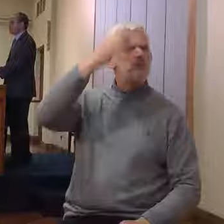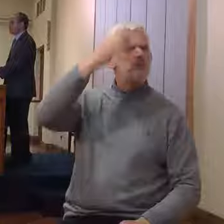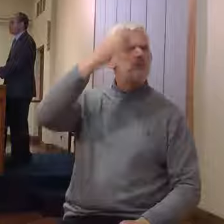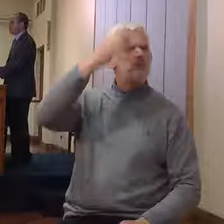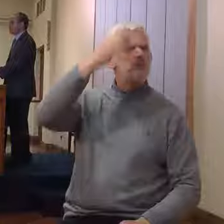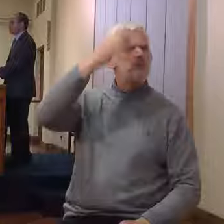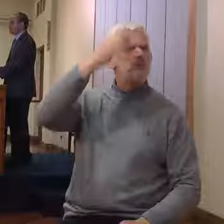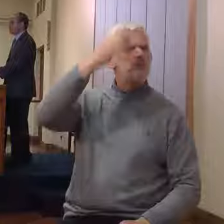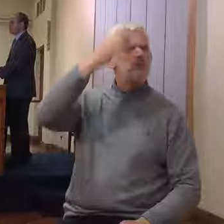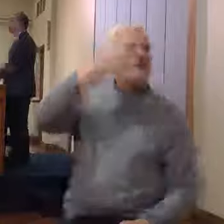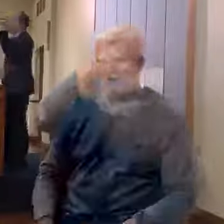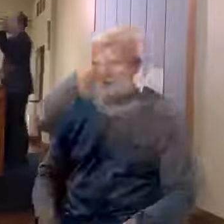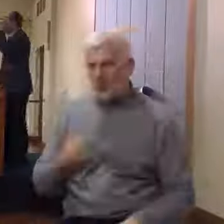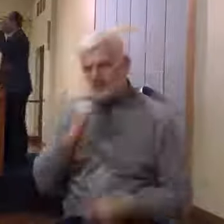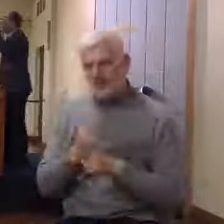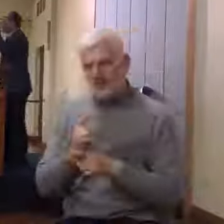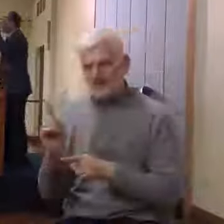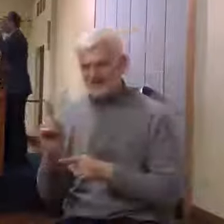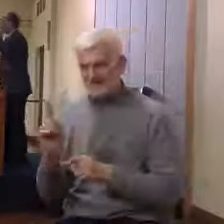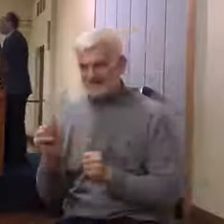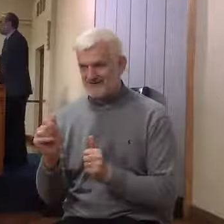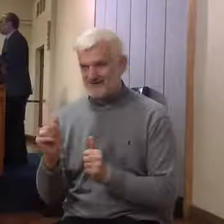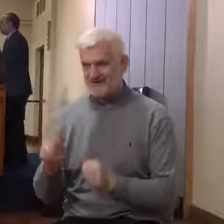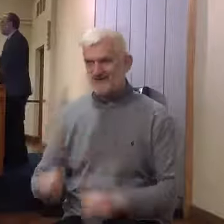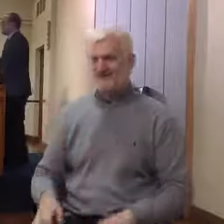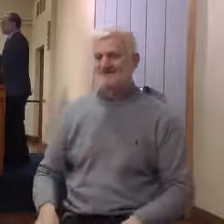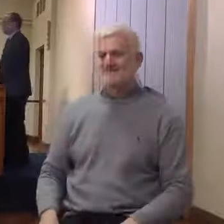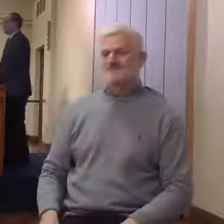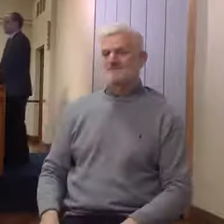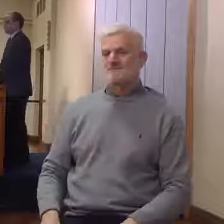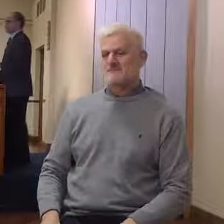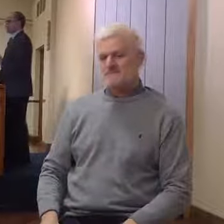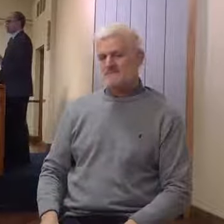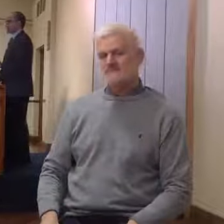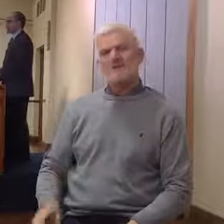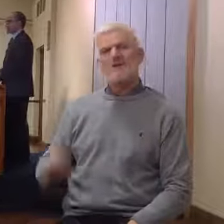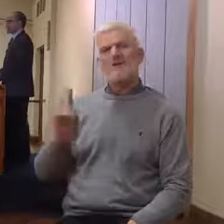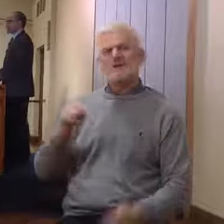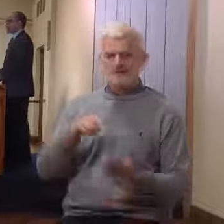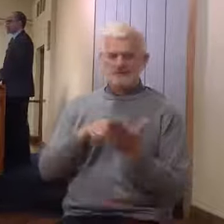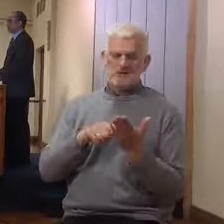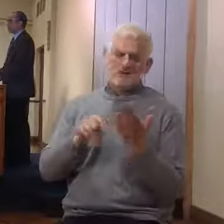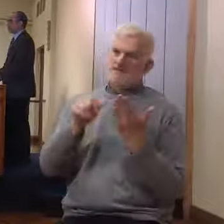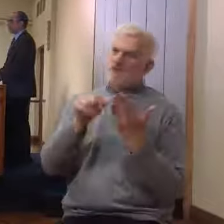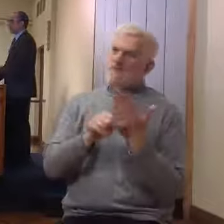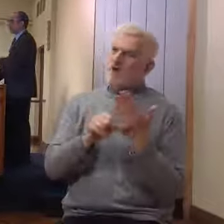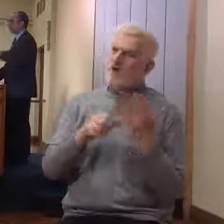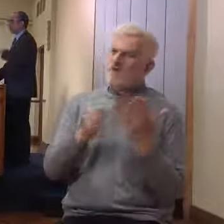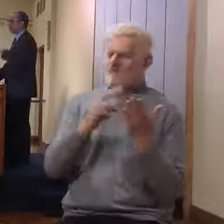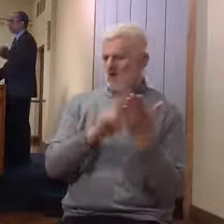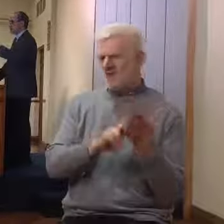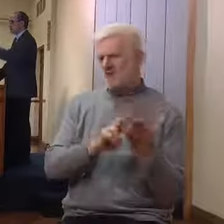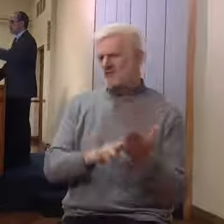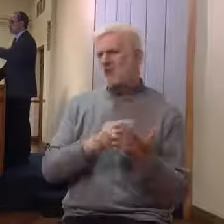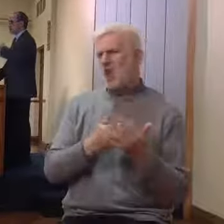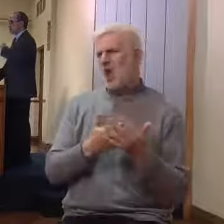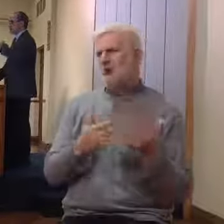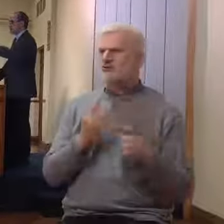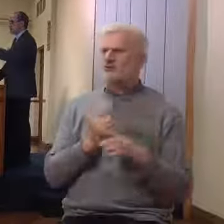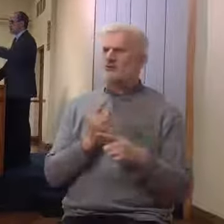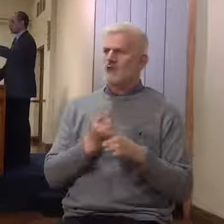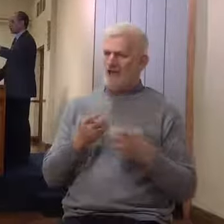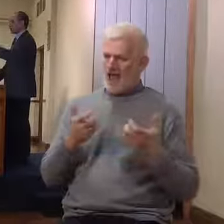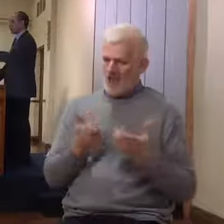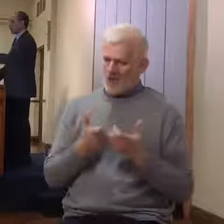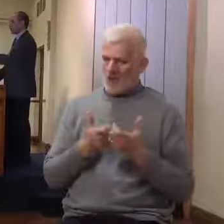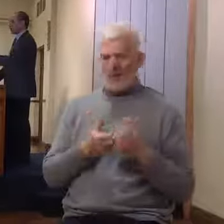In a moment. My dear friends, there are many, many passages in the Bible dealing with our relationship between